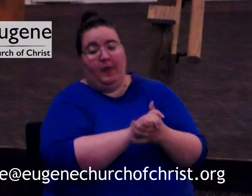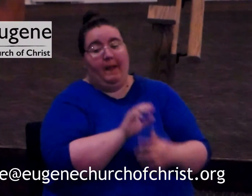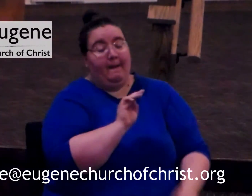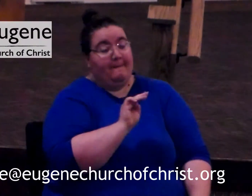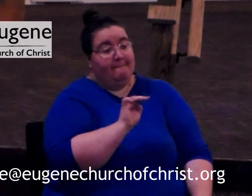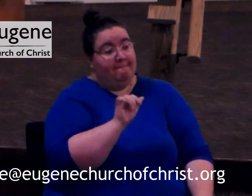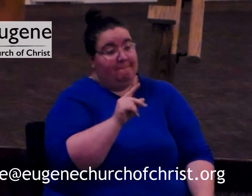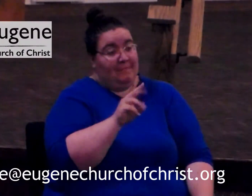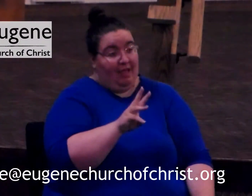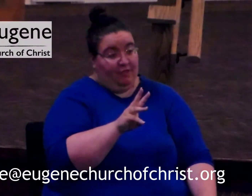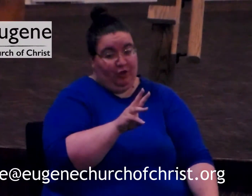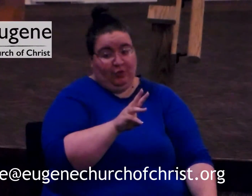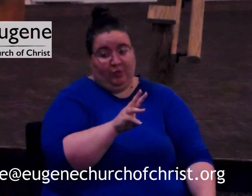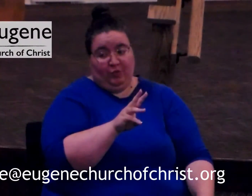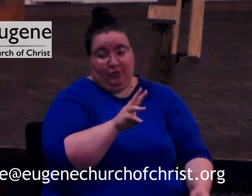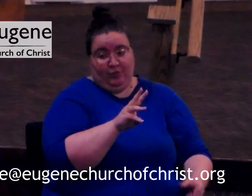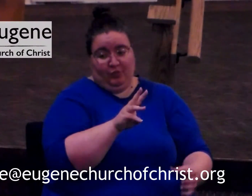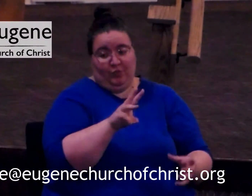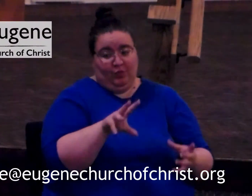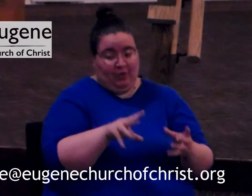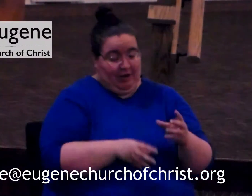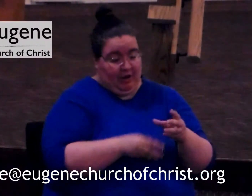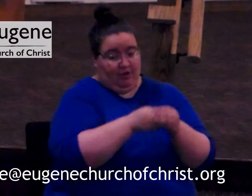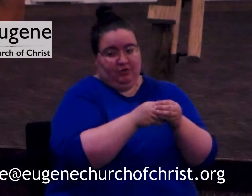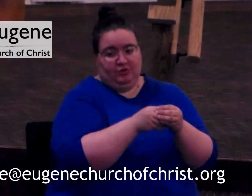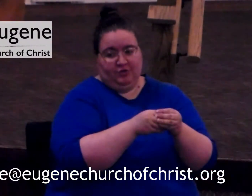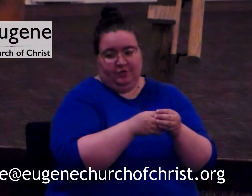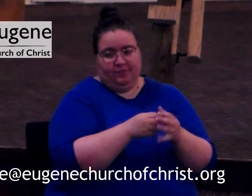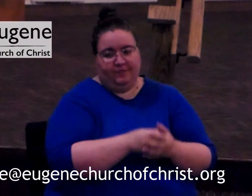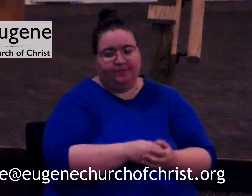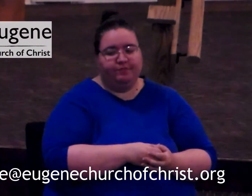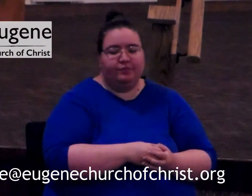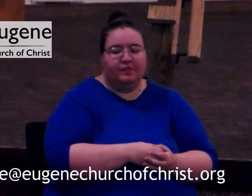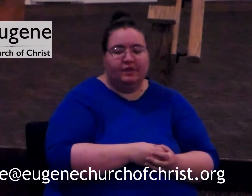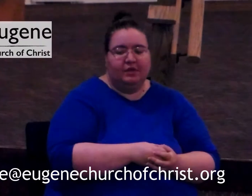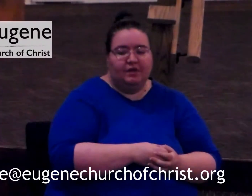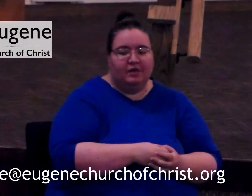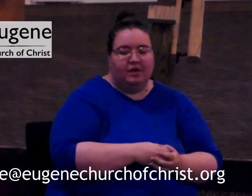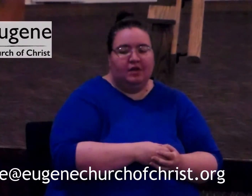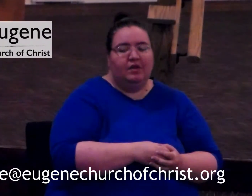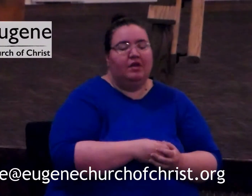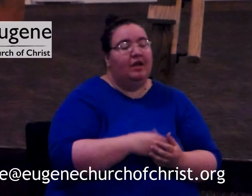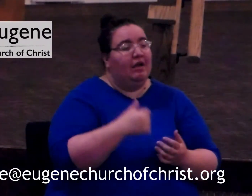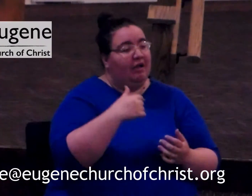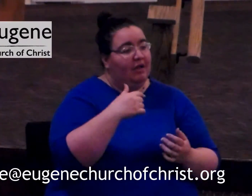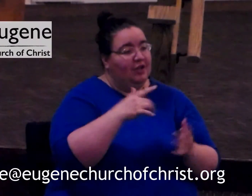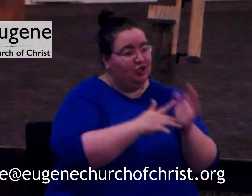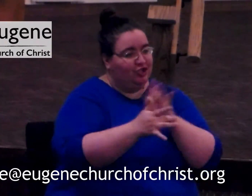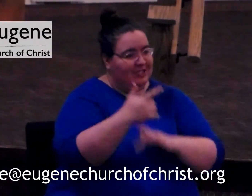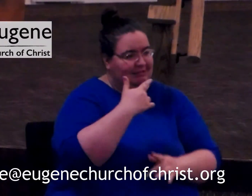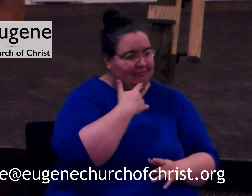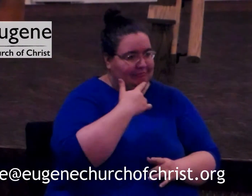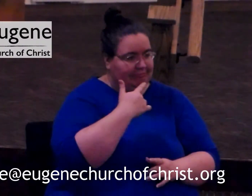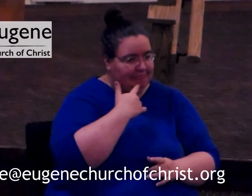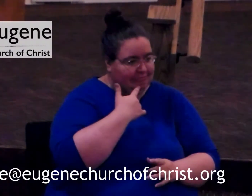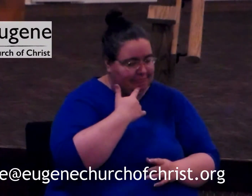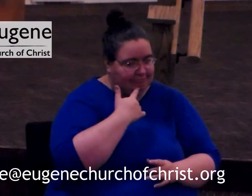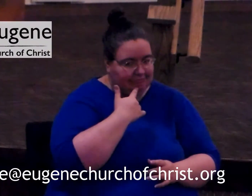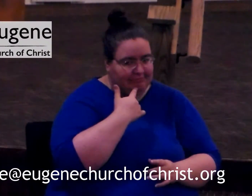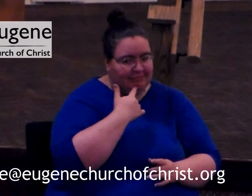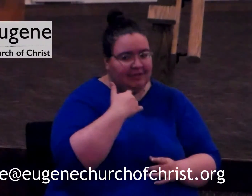Truly I tell you, wherever this gospel is preached throughout the world, what she has done will also be told in memory of